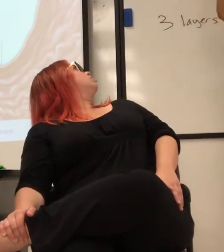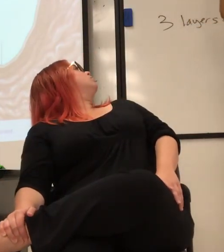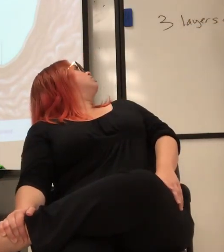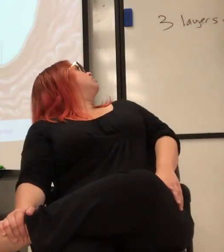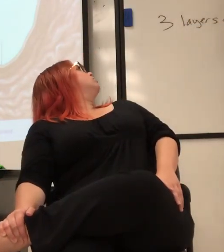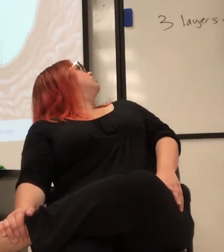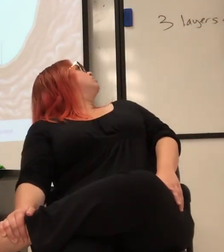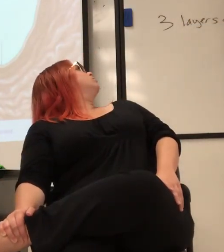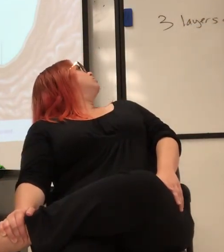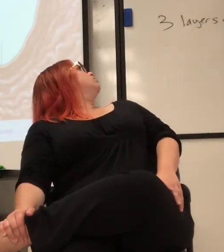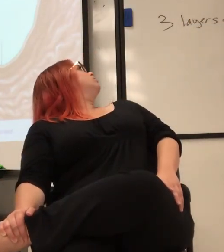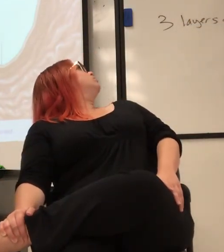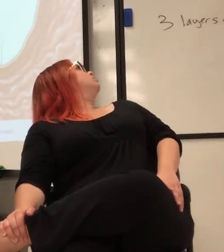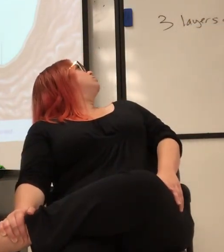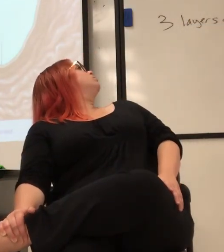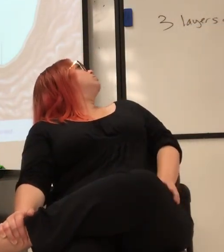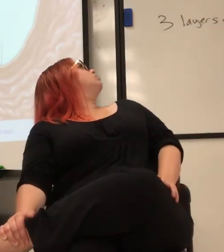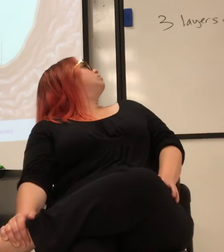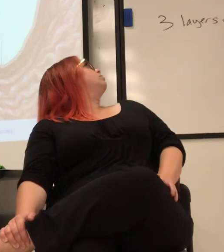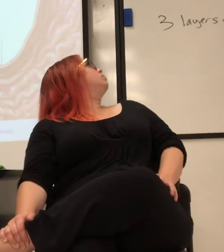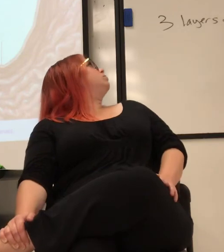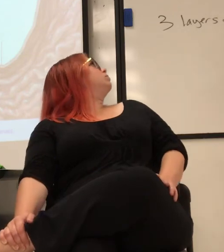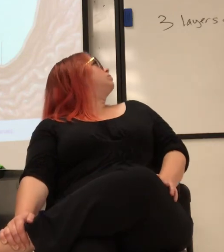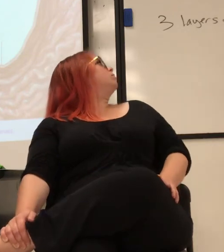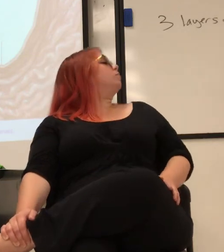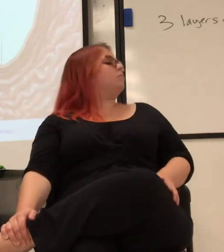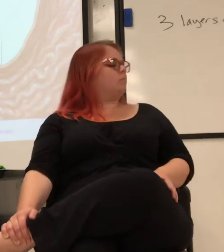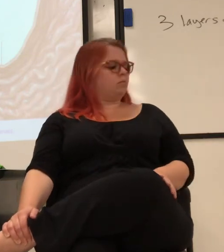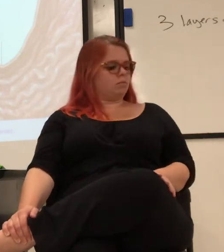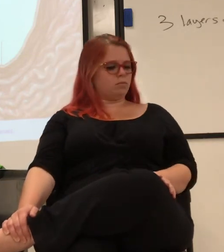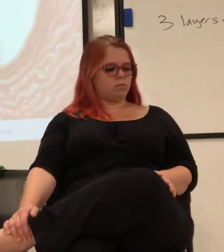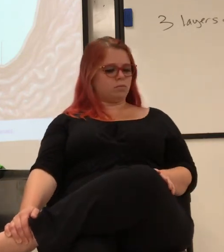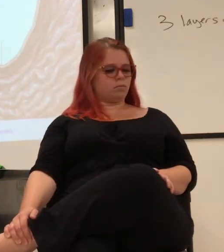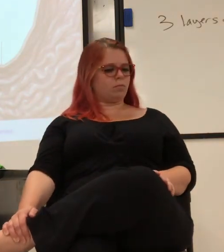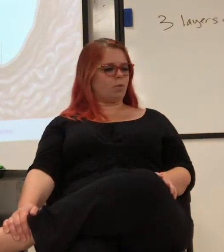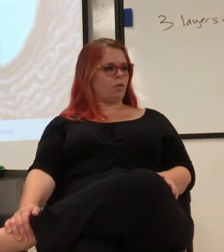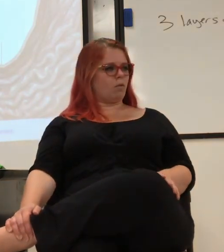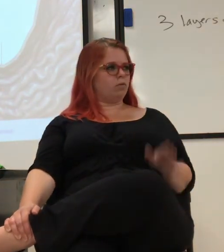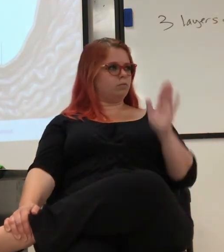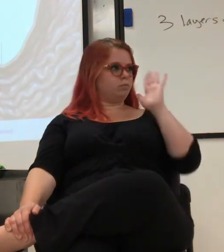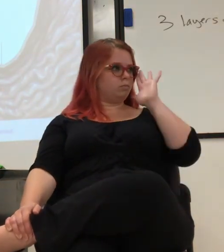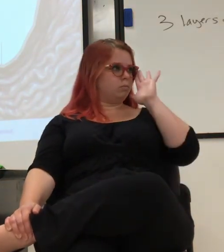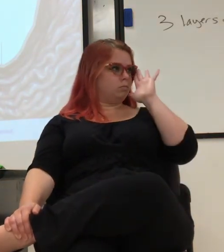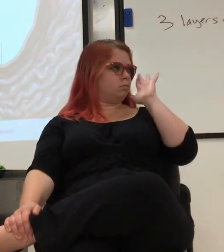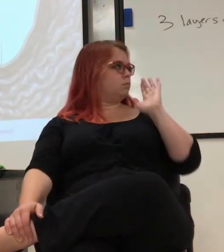Longitudinal folds of stomach mucosa